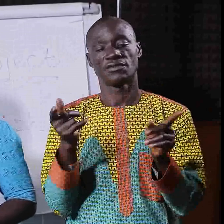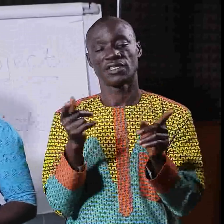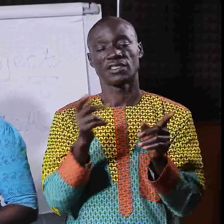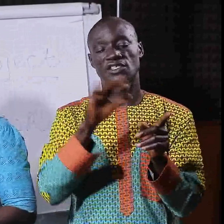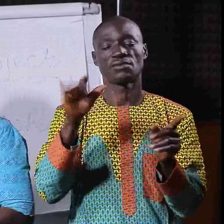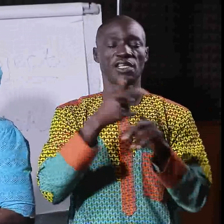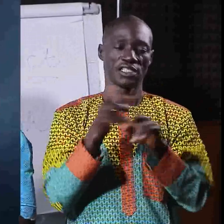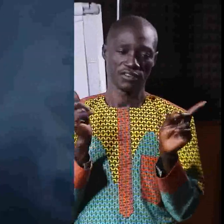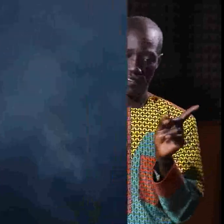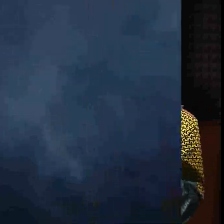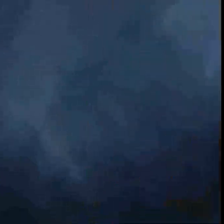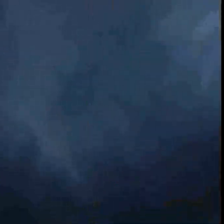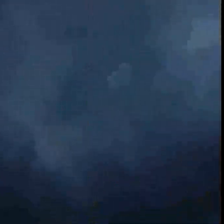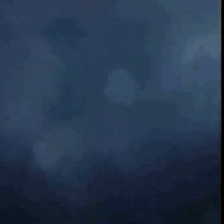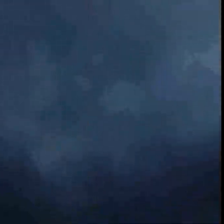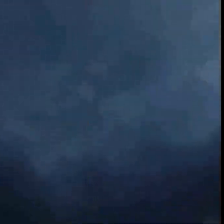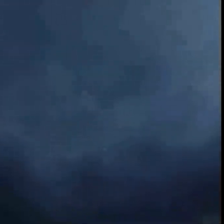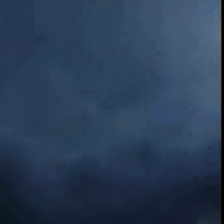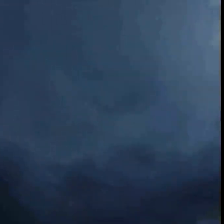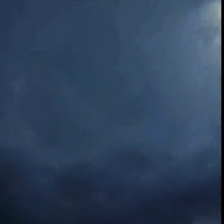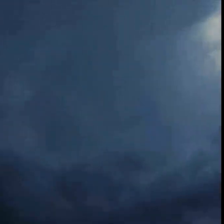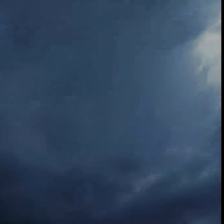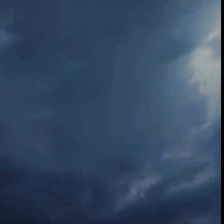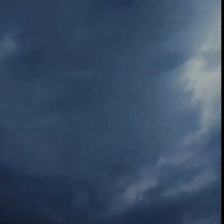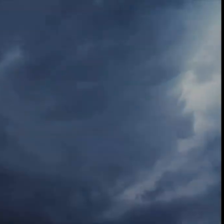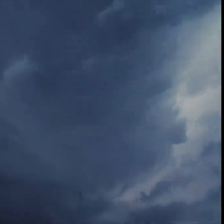the spellings are different.